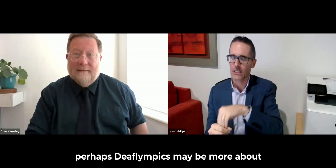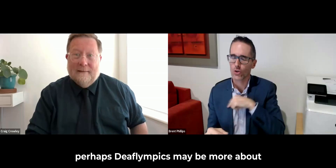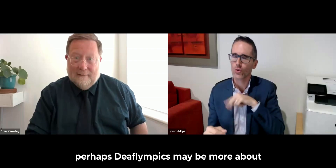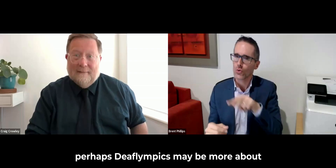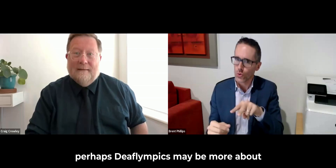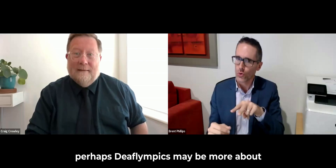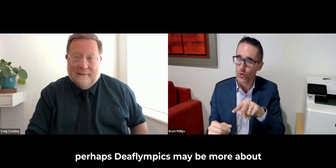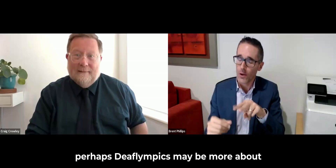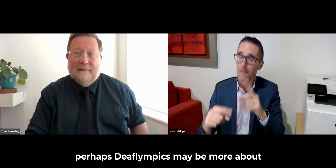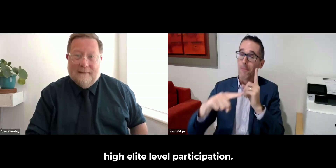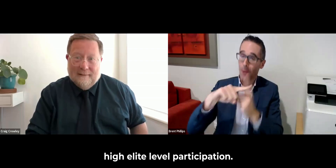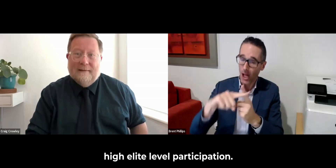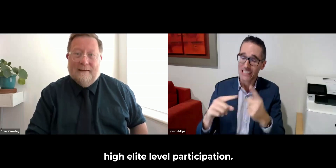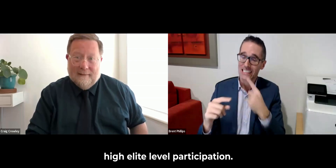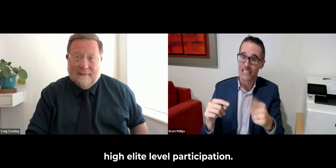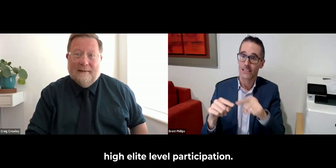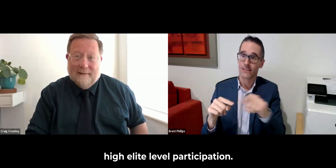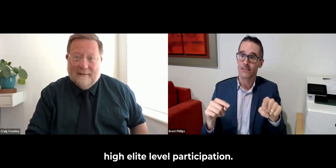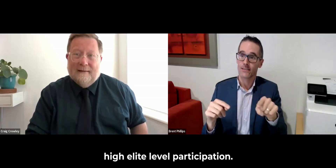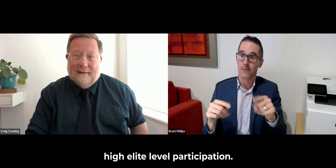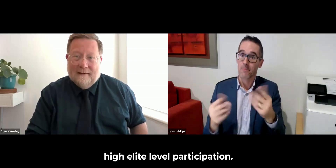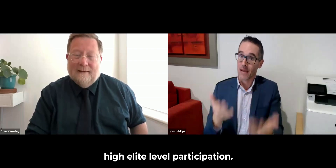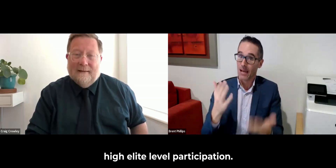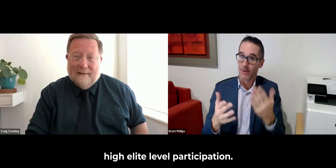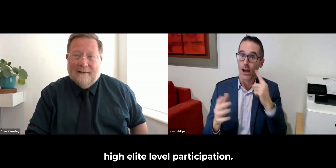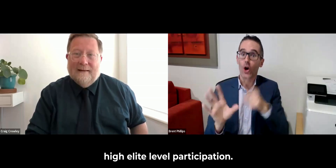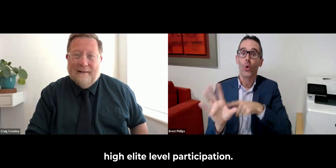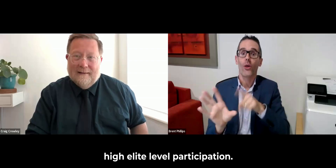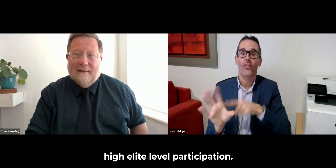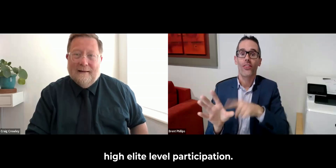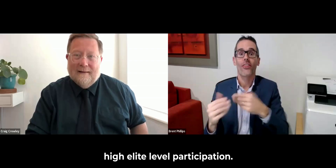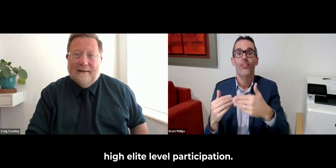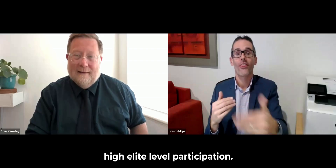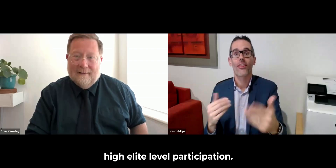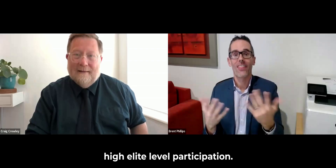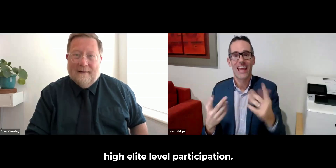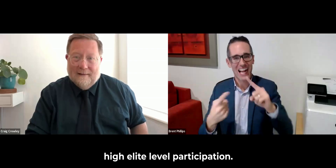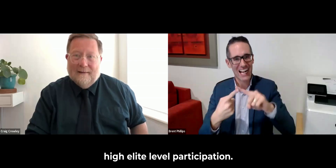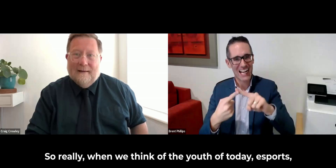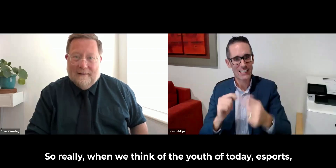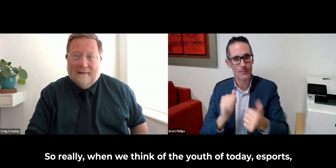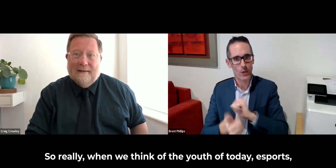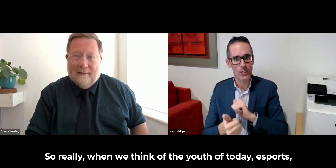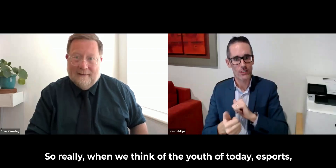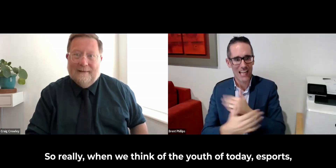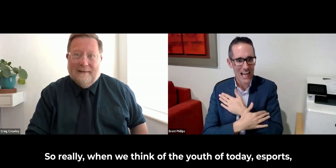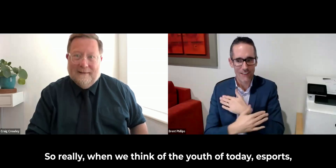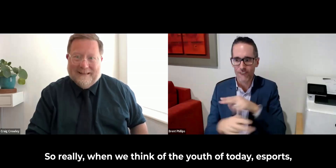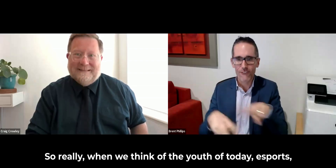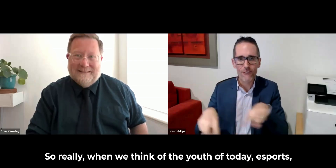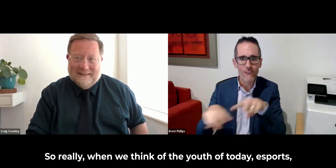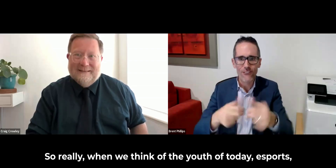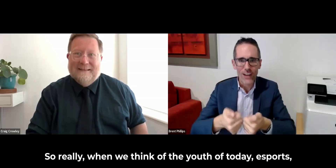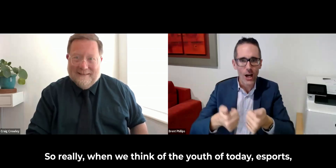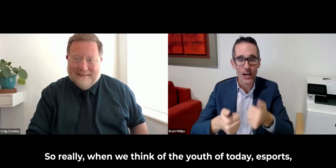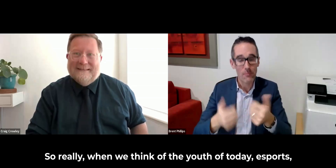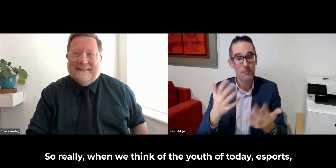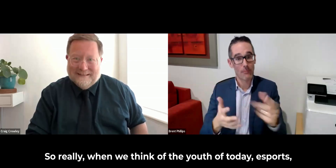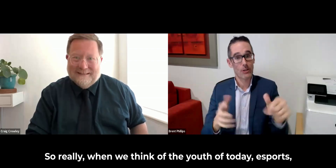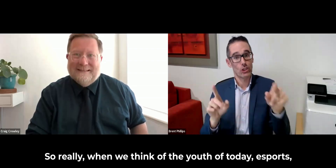be more about high elite level participation. So really, when we think of the